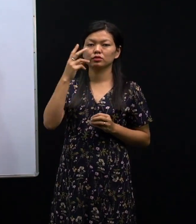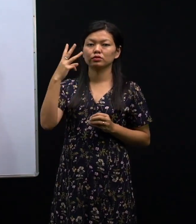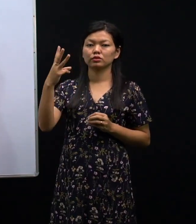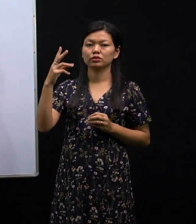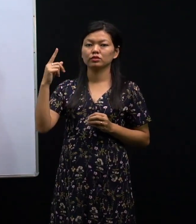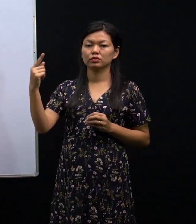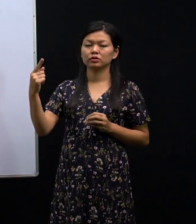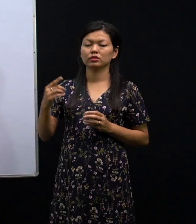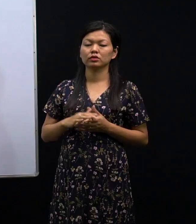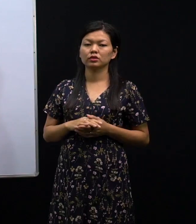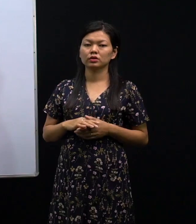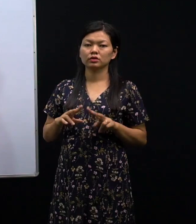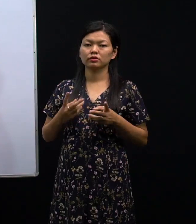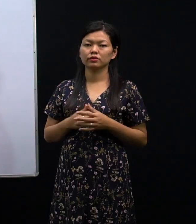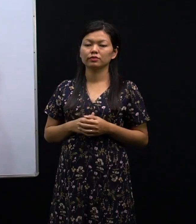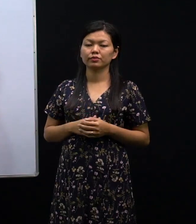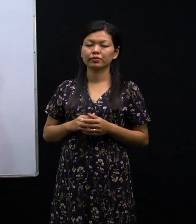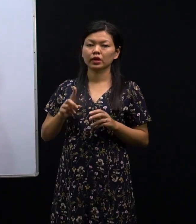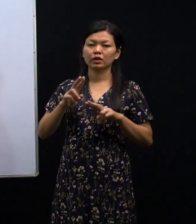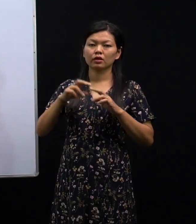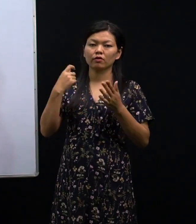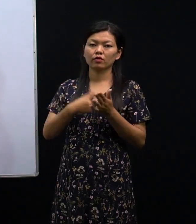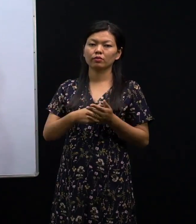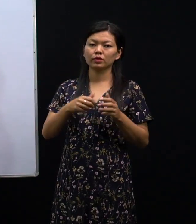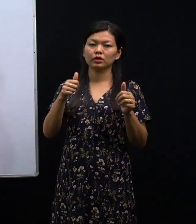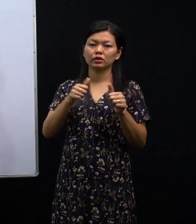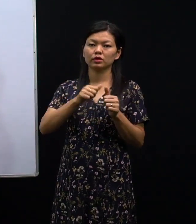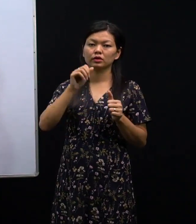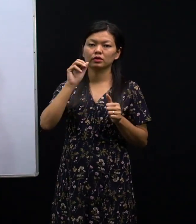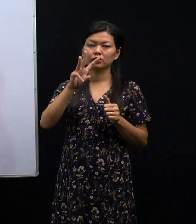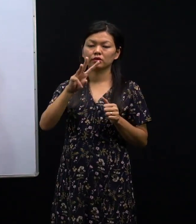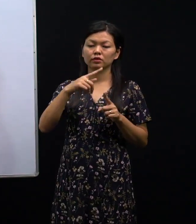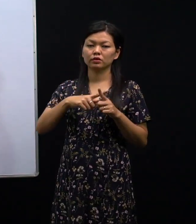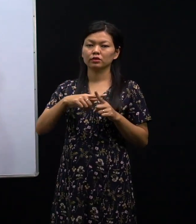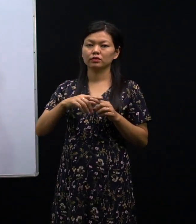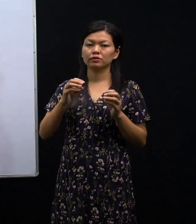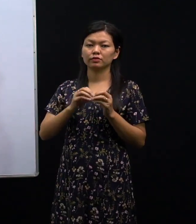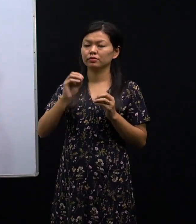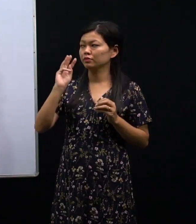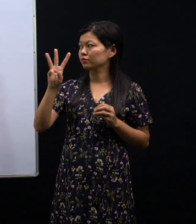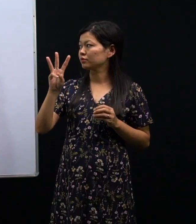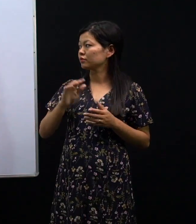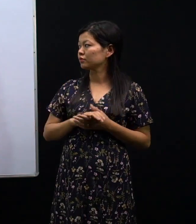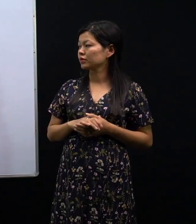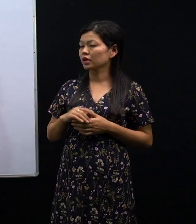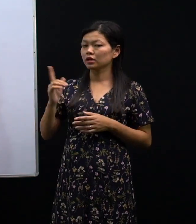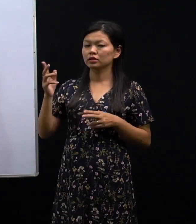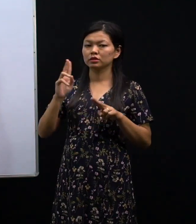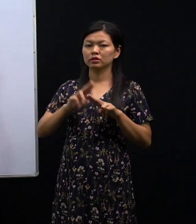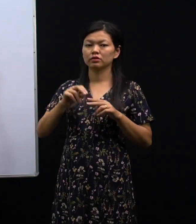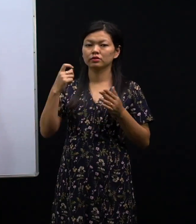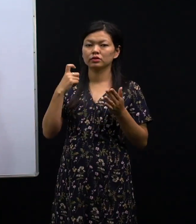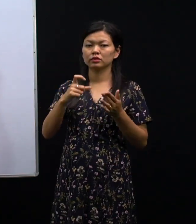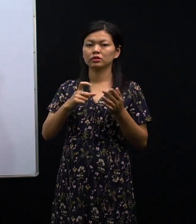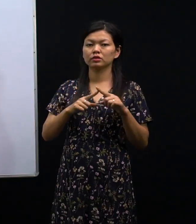that is a cube plus b cube. This formula, factorized formula actually. See,